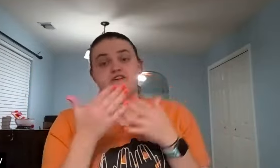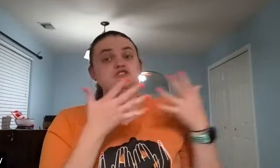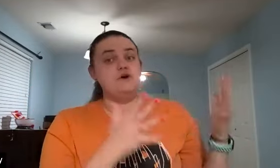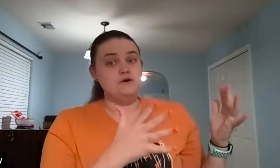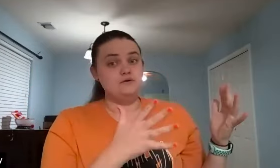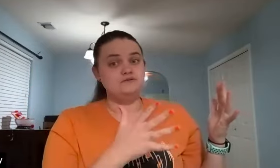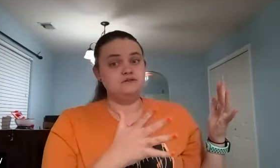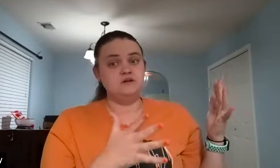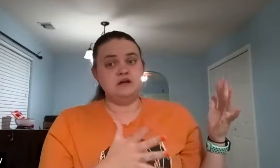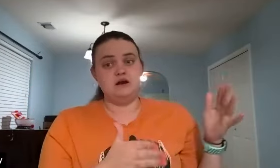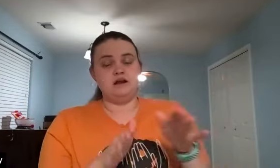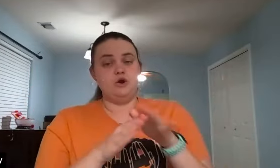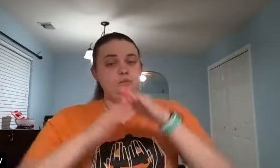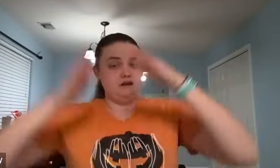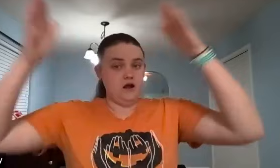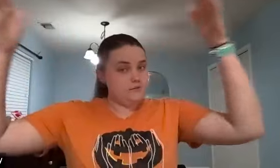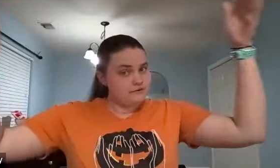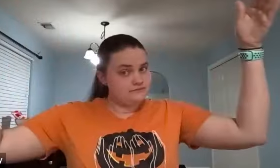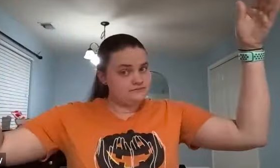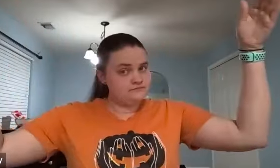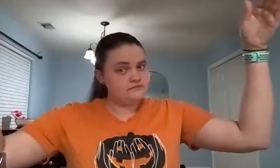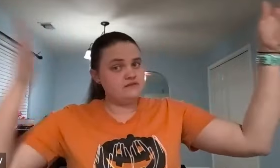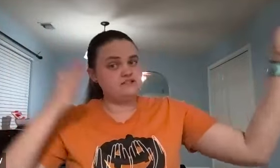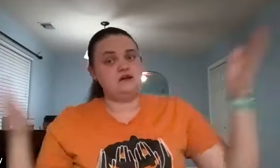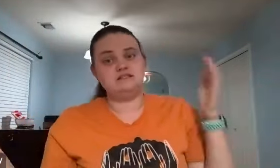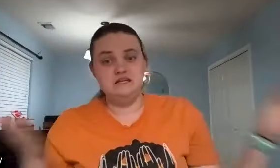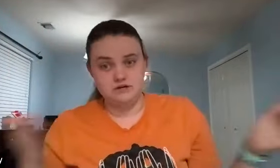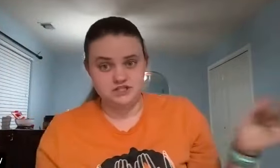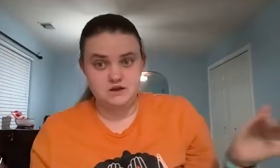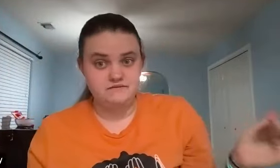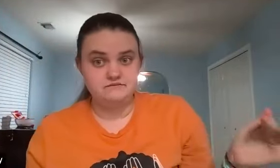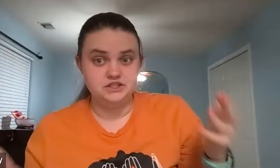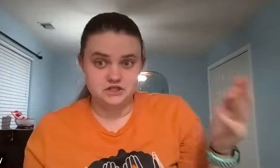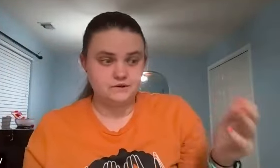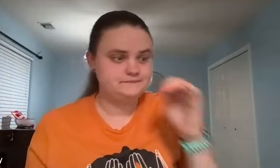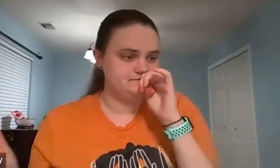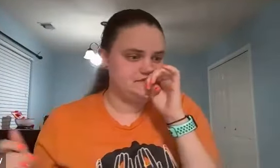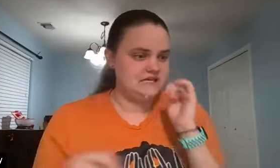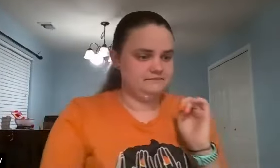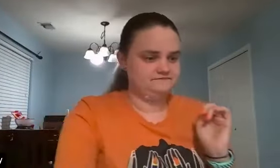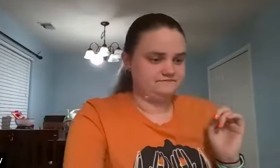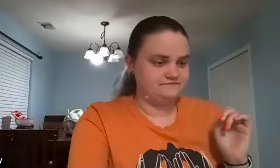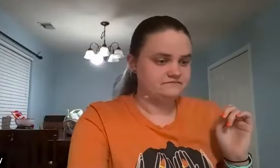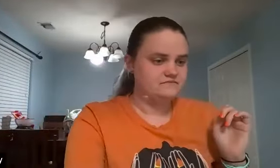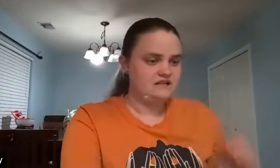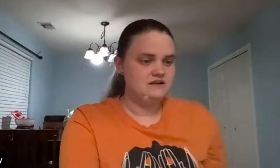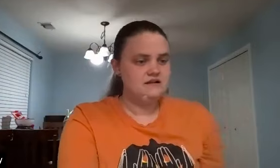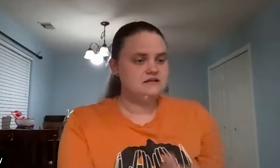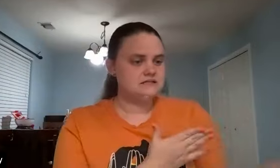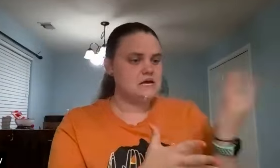finish those, I'll kind of open it up and let you ask any questions you have in general. So let's go